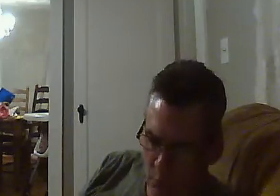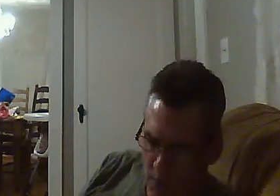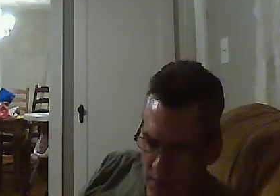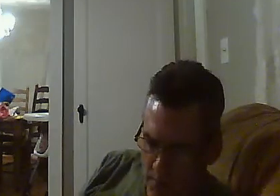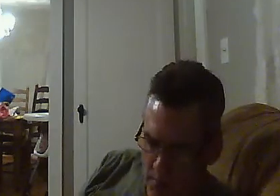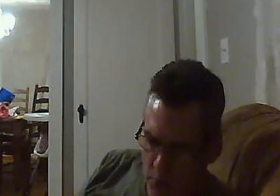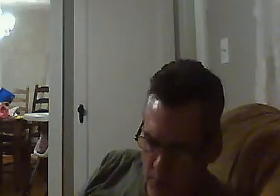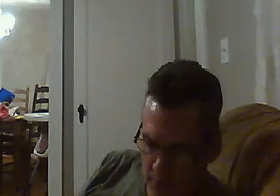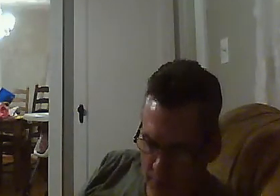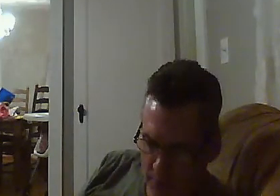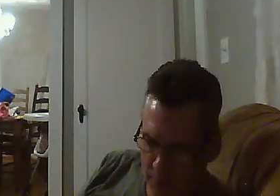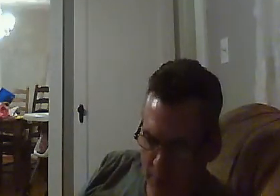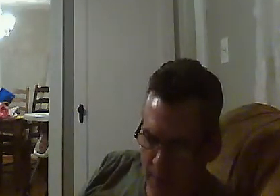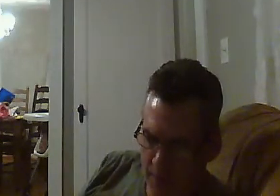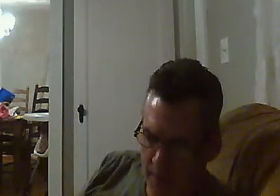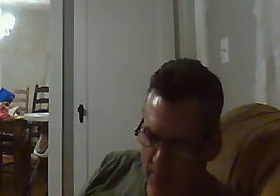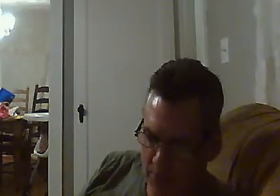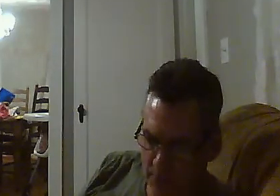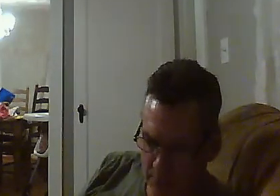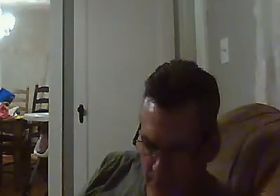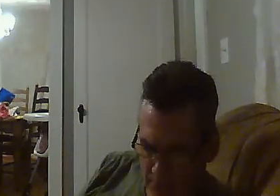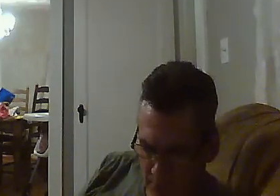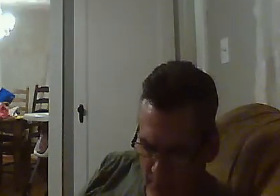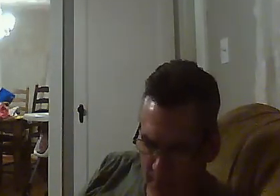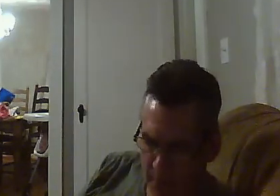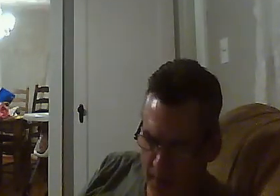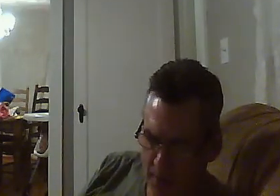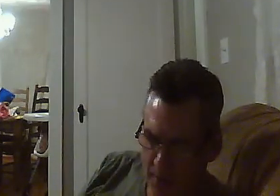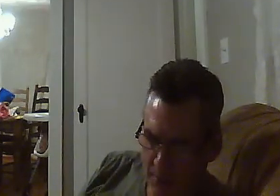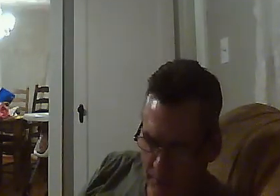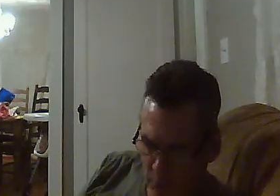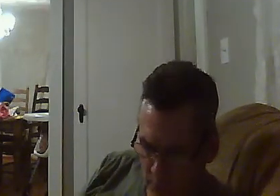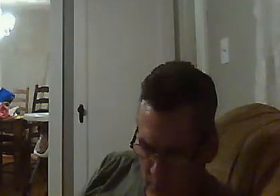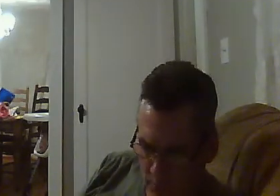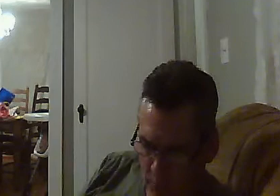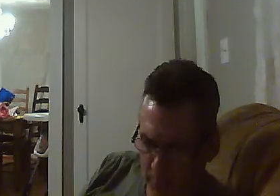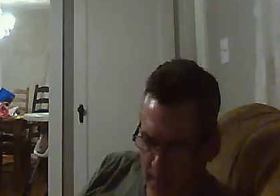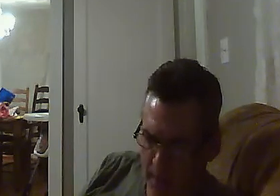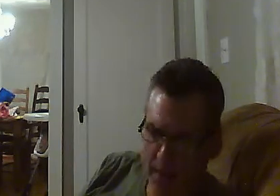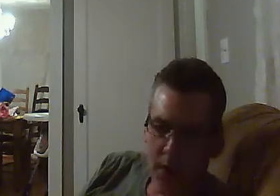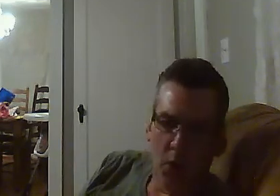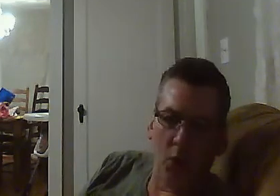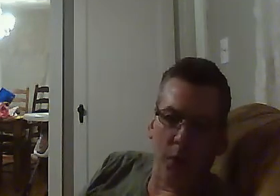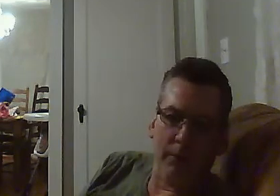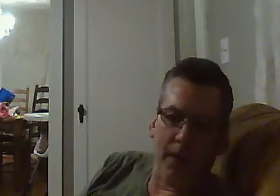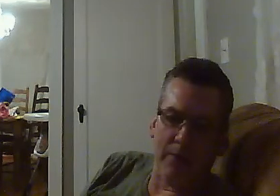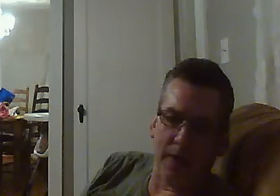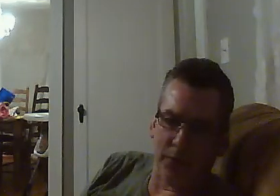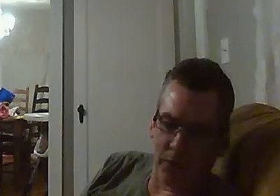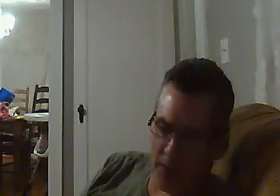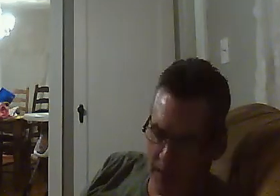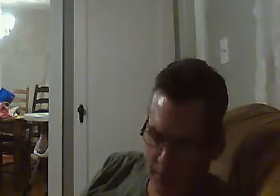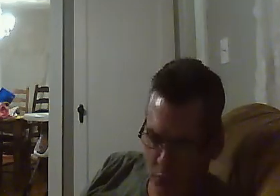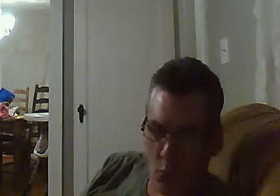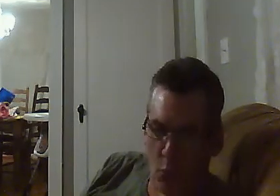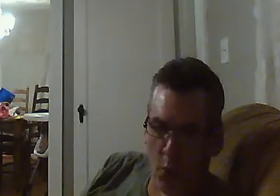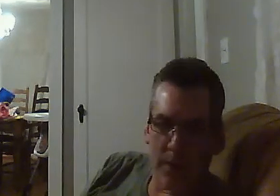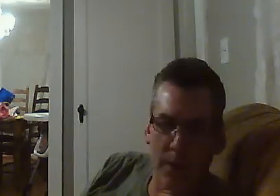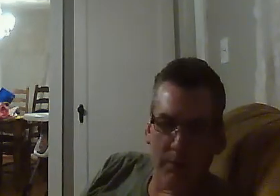what? 3000 K, 3500 K, 4100 K, or 5000 K. So warm in temperature